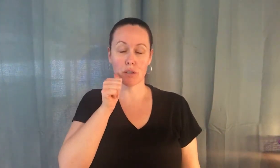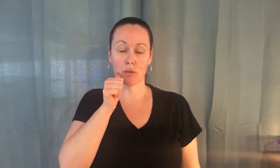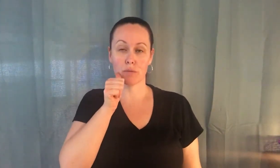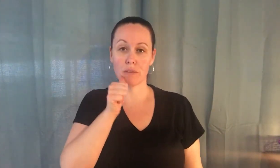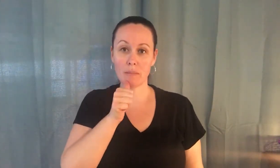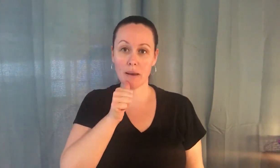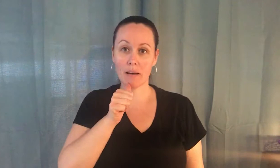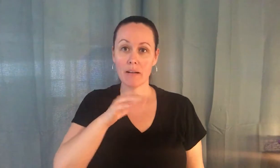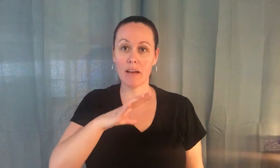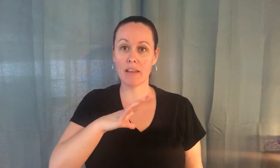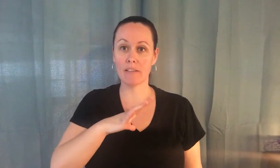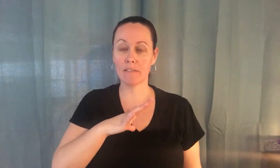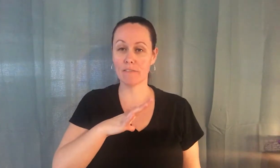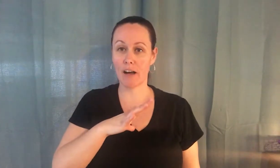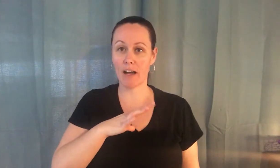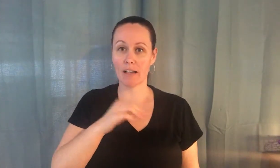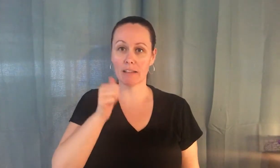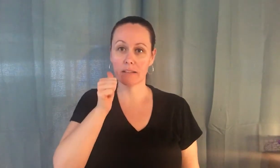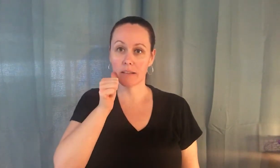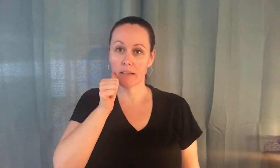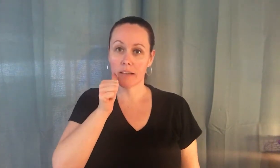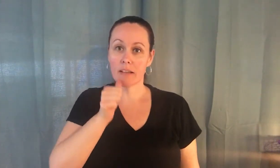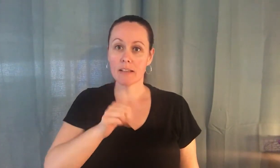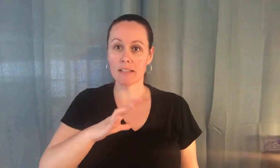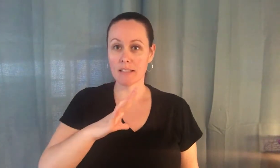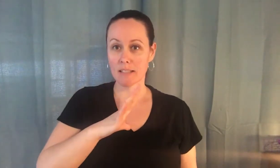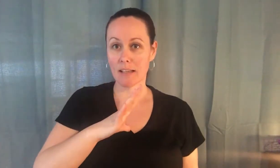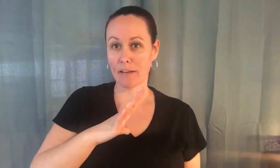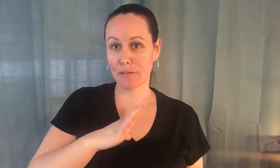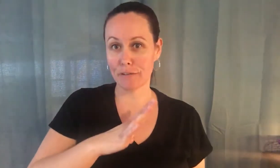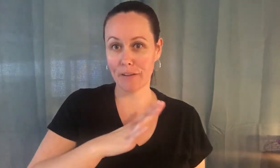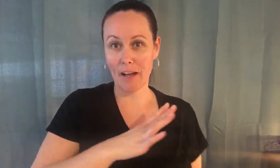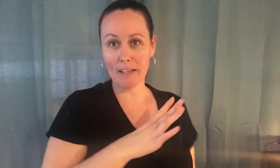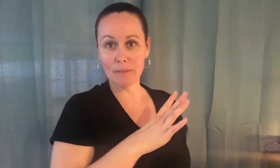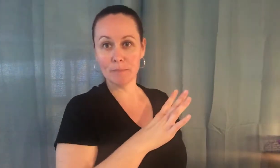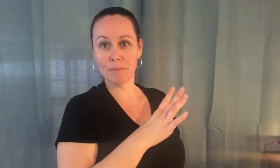do female and then fine. This is the sign for fine.